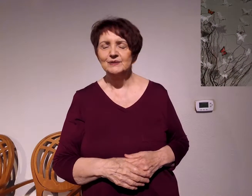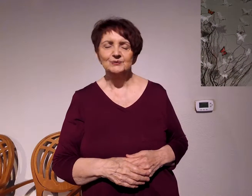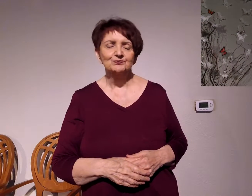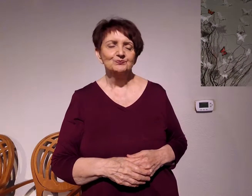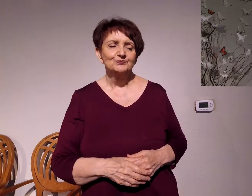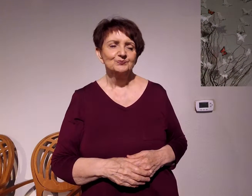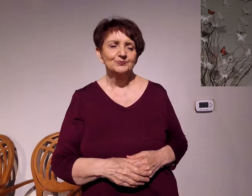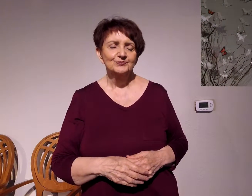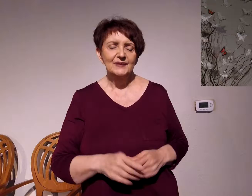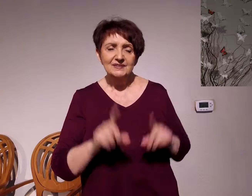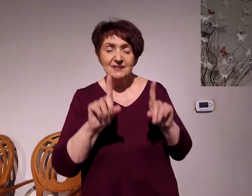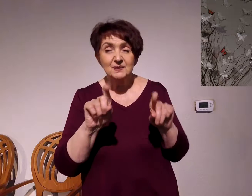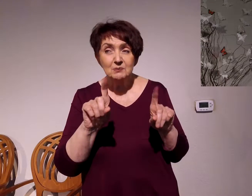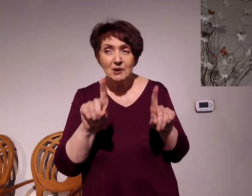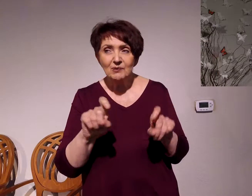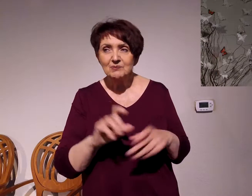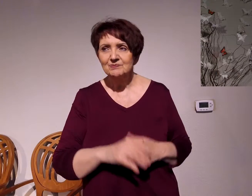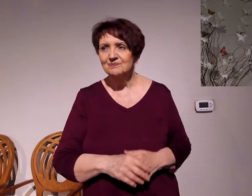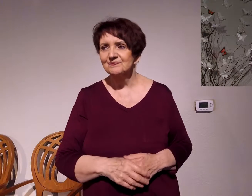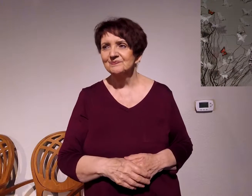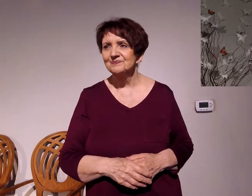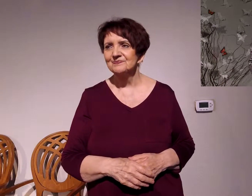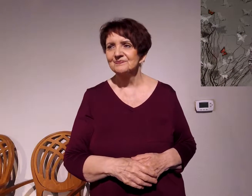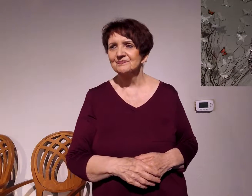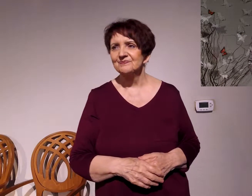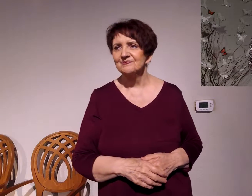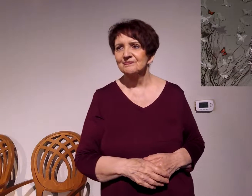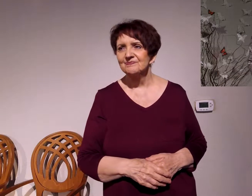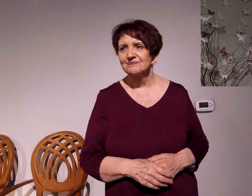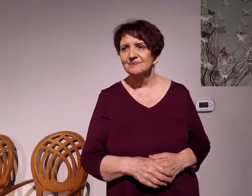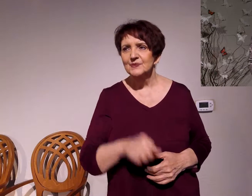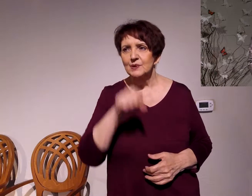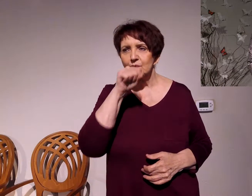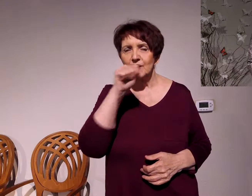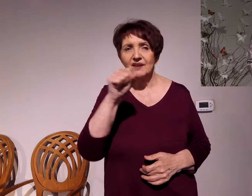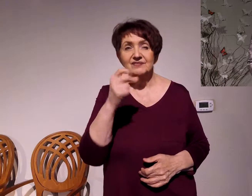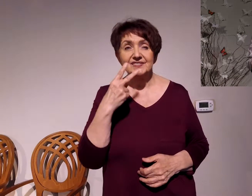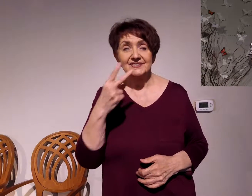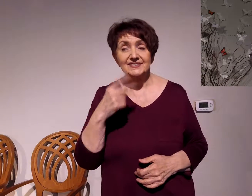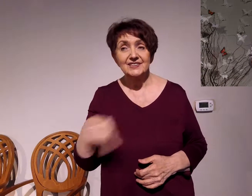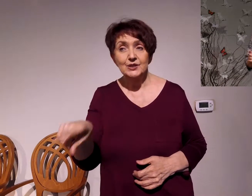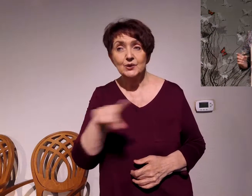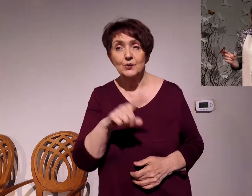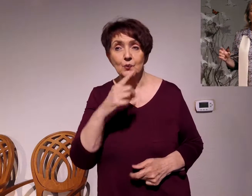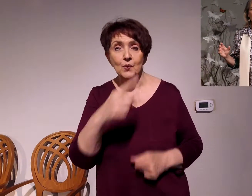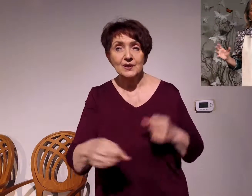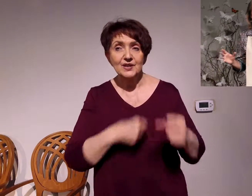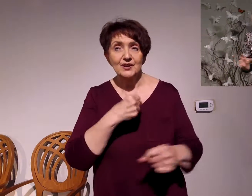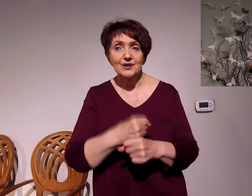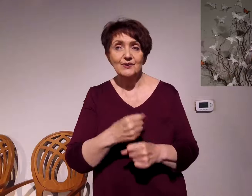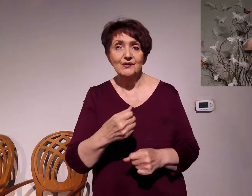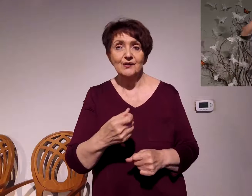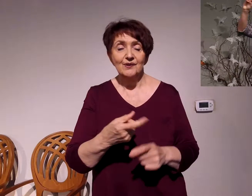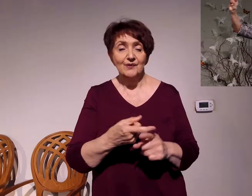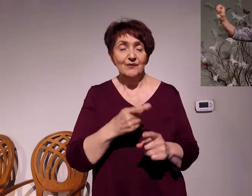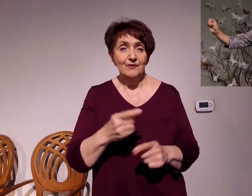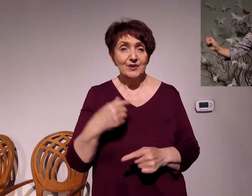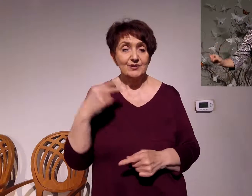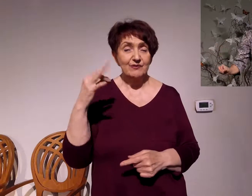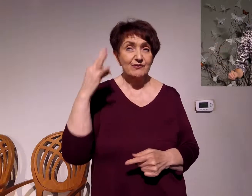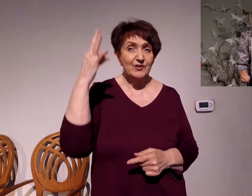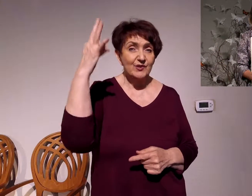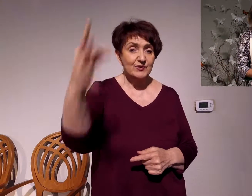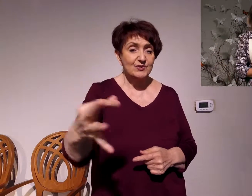Let's experiment. Let's experiment. I'd love to see you. I'd love to see you a year from now because all of your